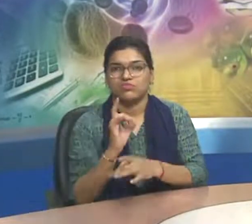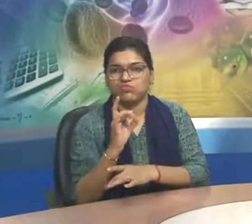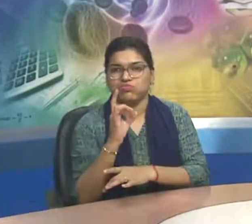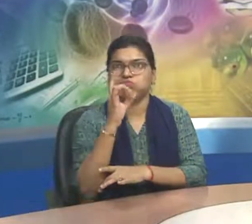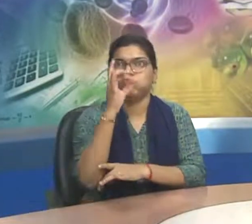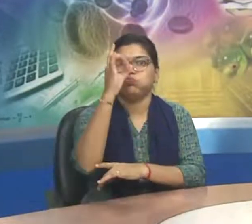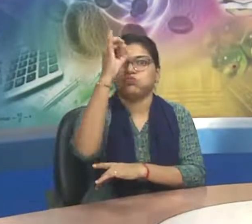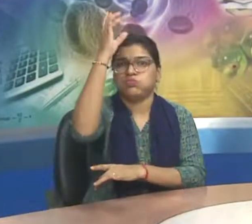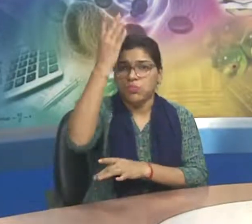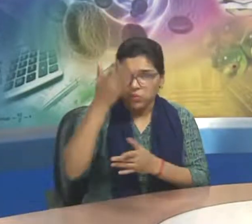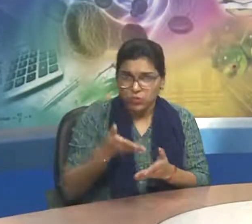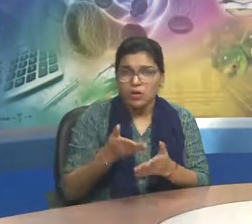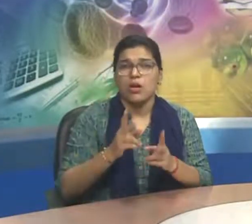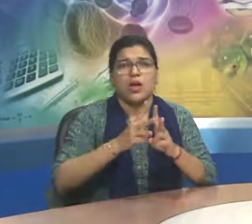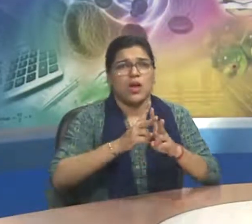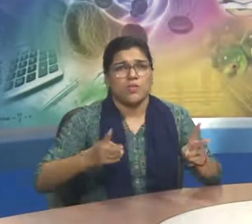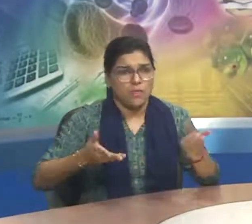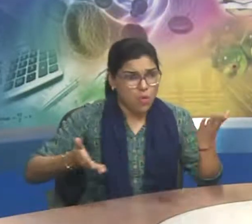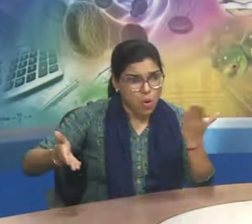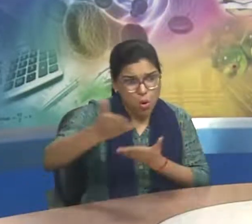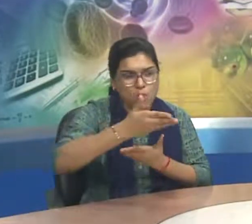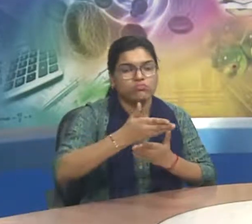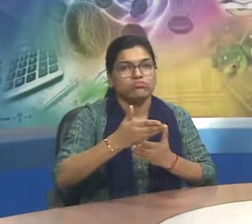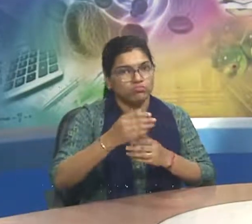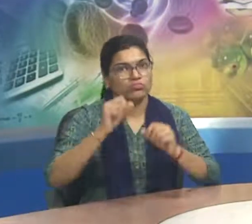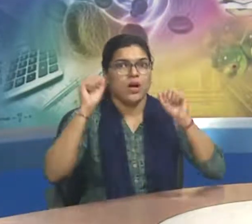And also the spacecrafts